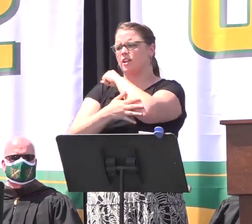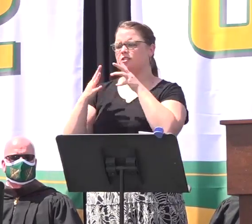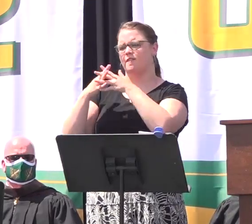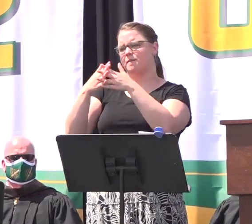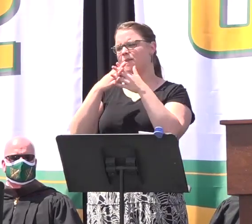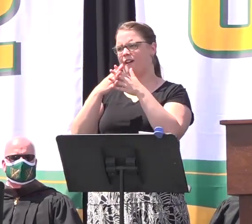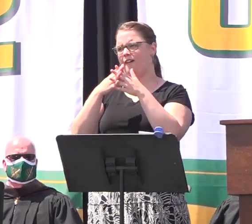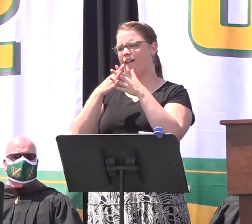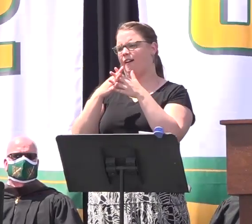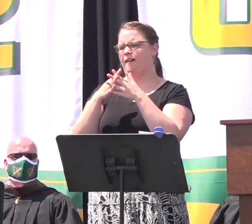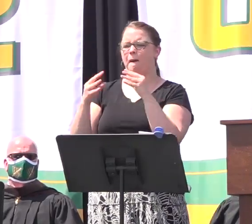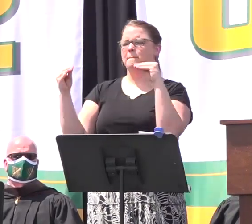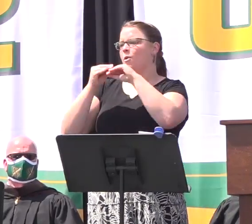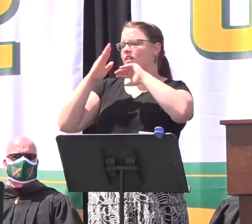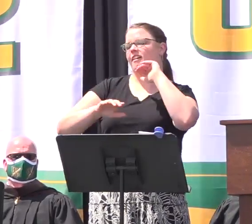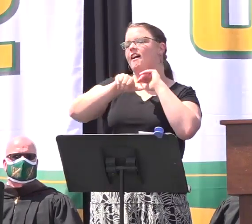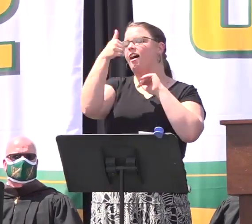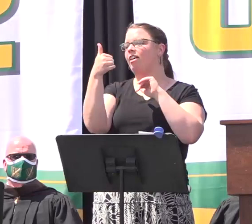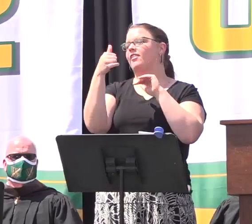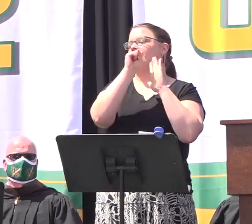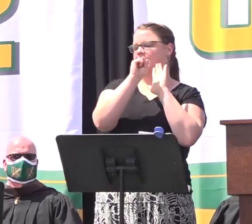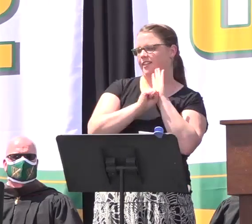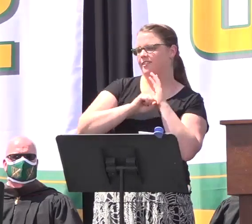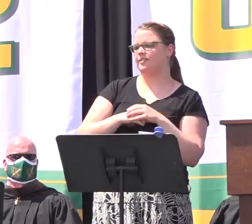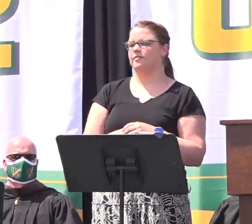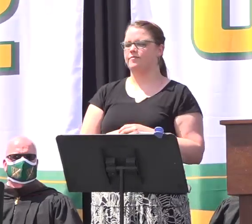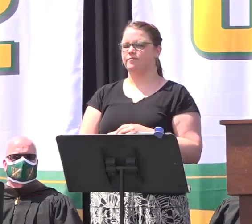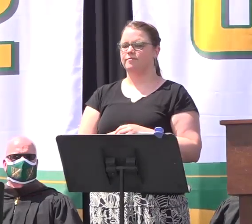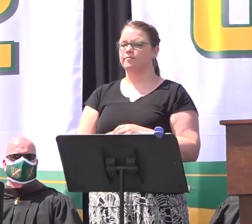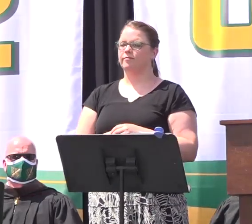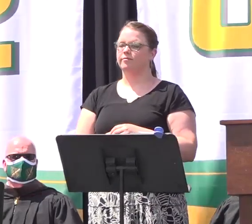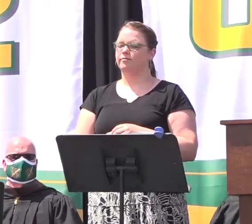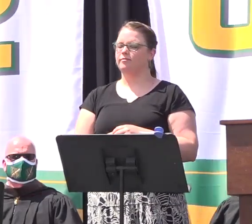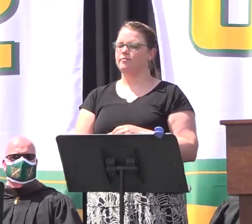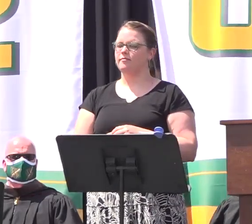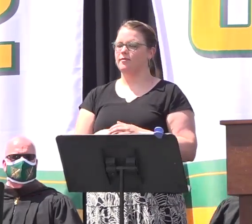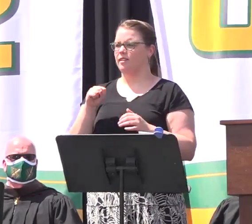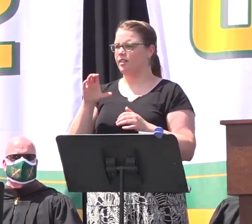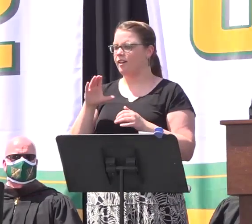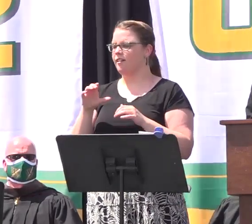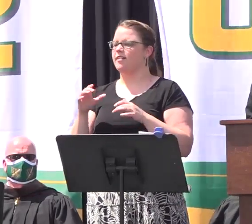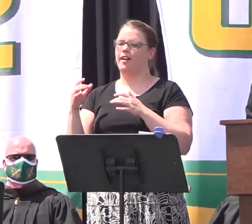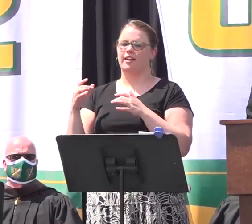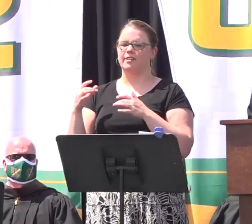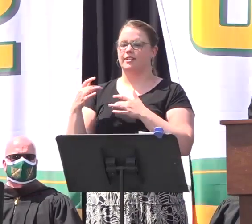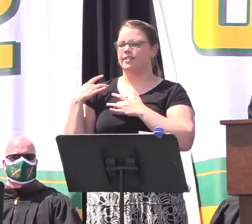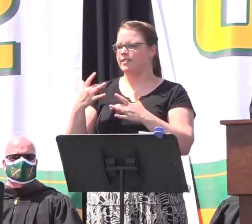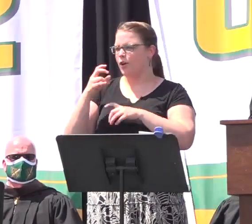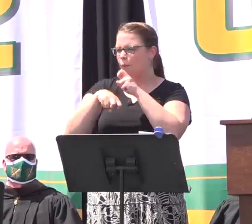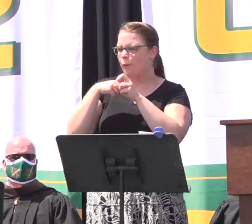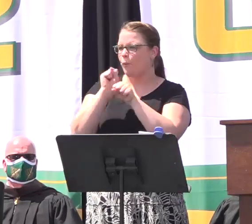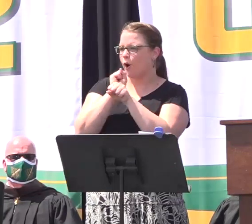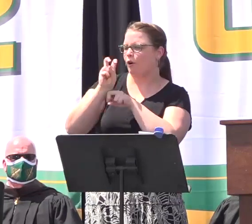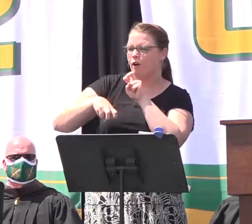And patriotism translates into loyalty, to determination, to discipline, and you have that. That is something